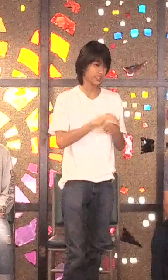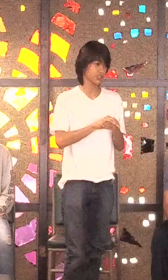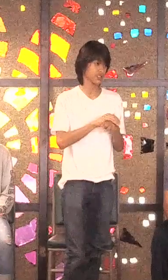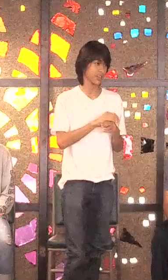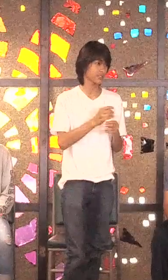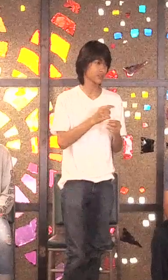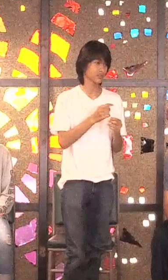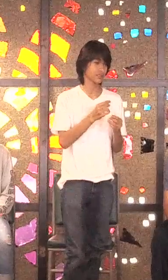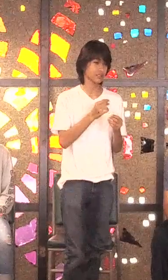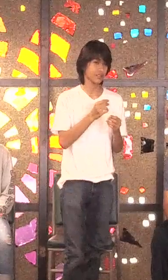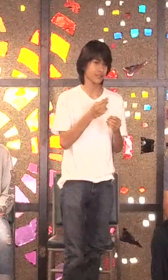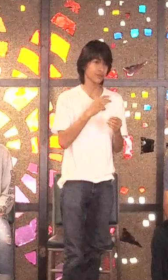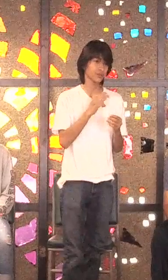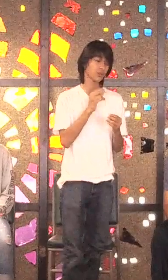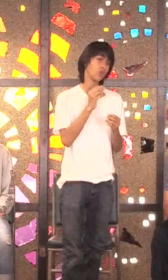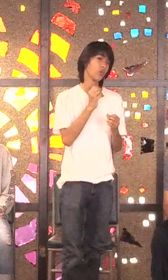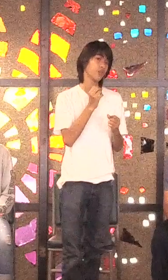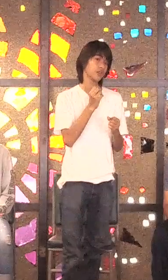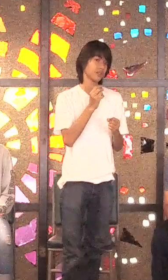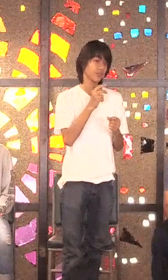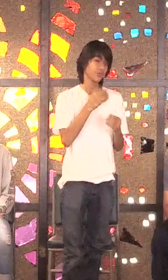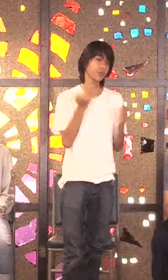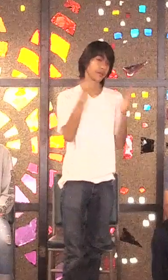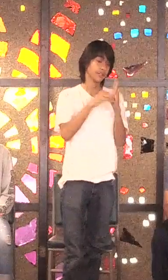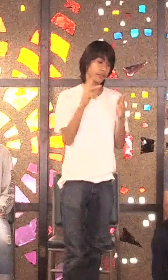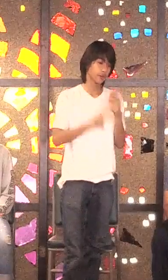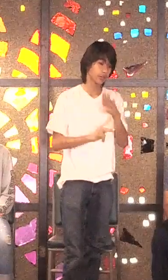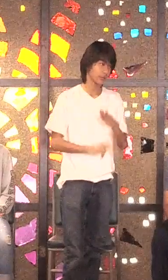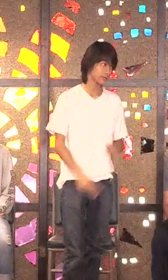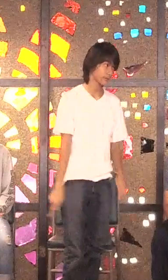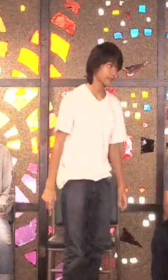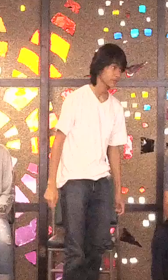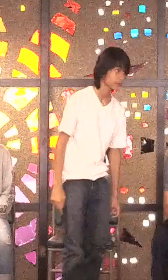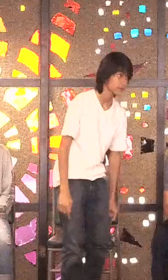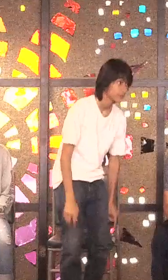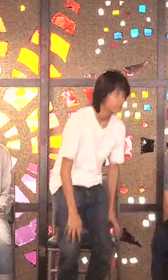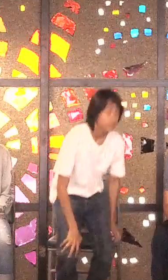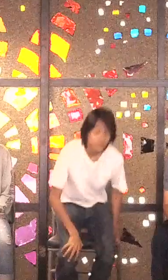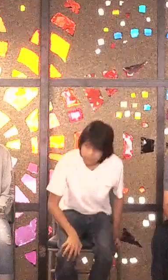not English, I had to repeat kindergarten.